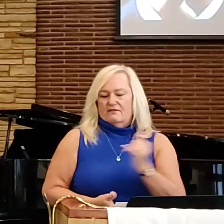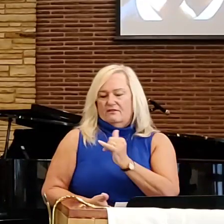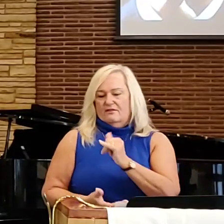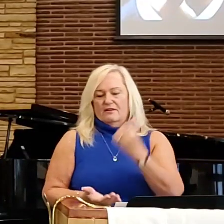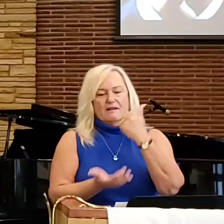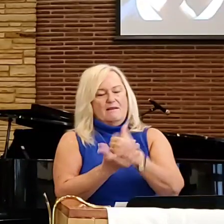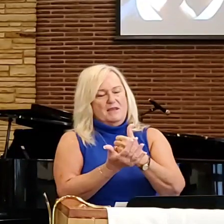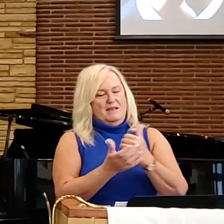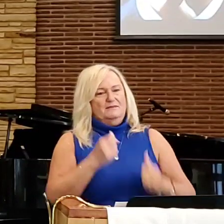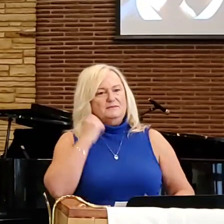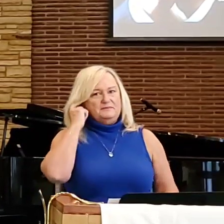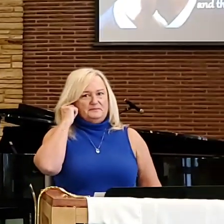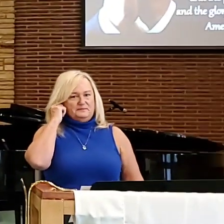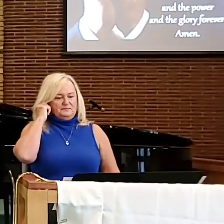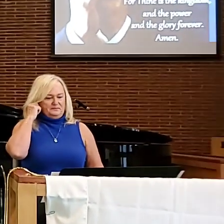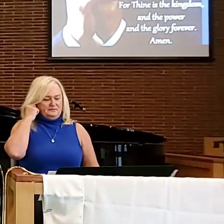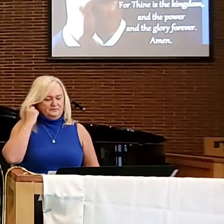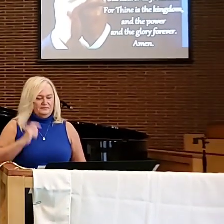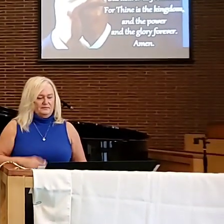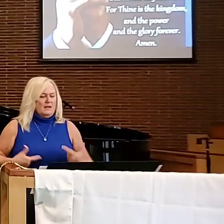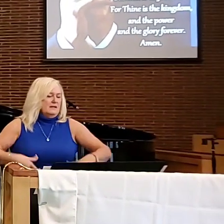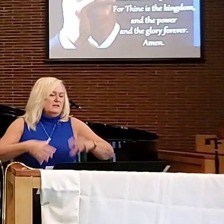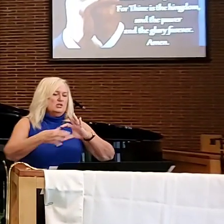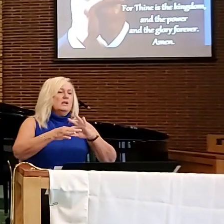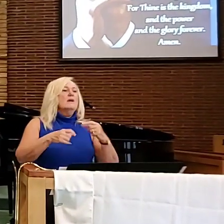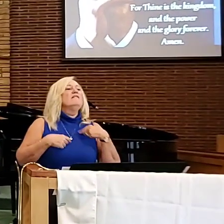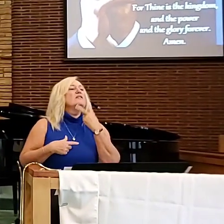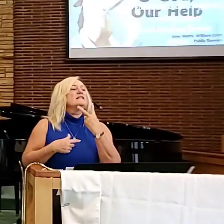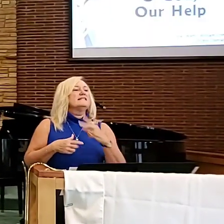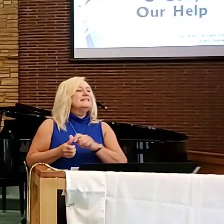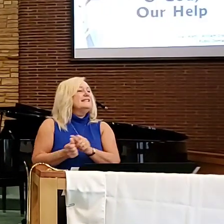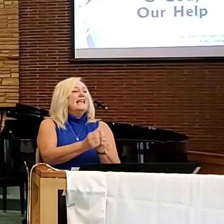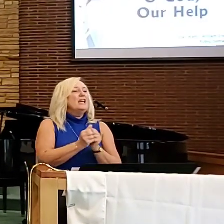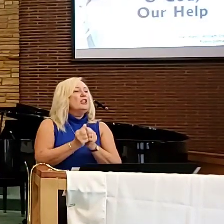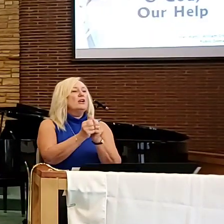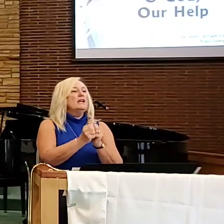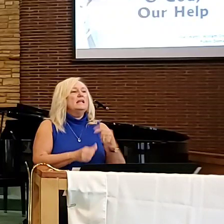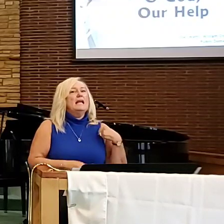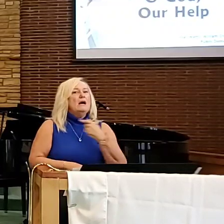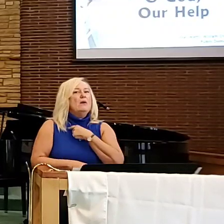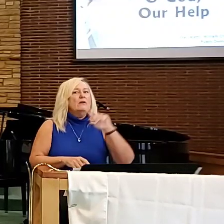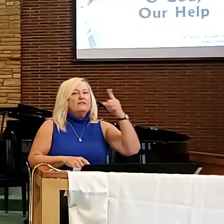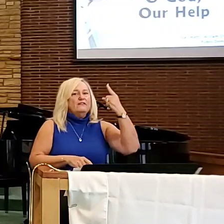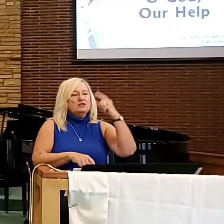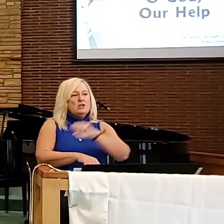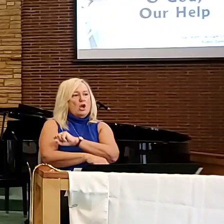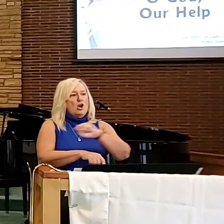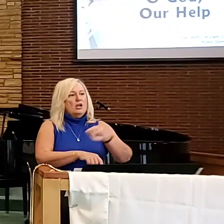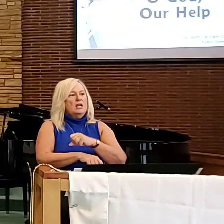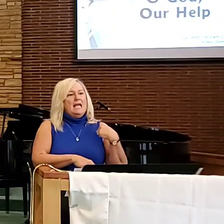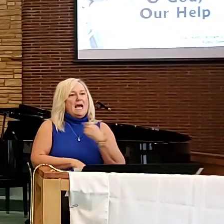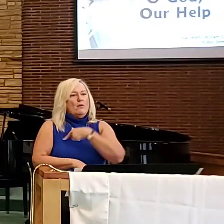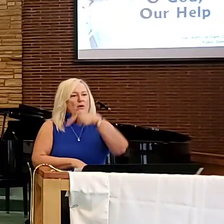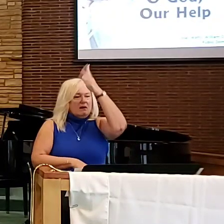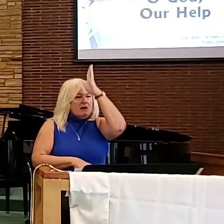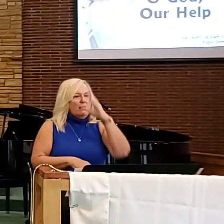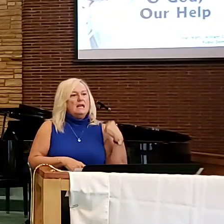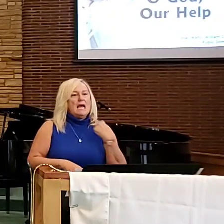forever. Amen. Let us join our voices together in our first song, Our God, Our